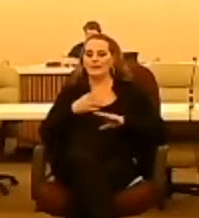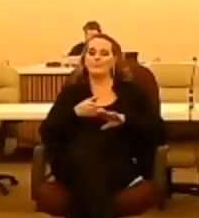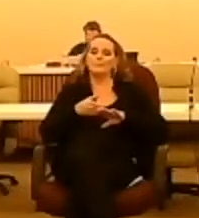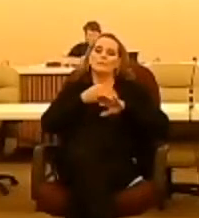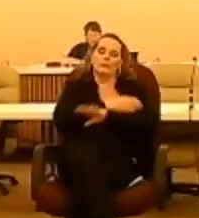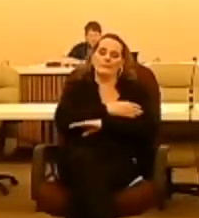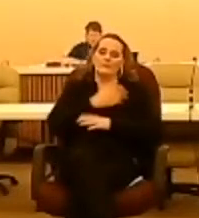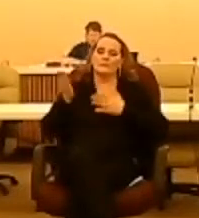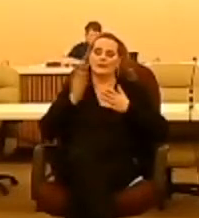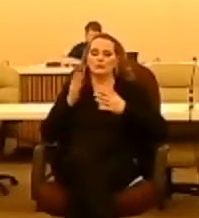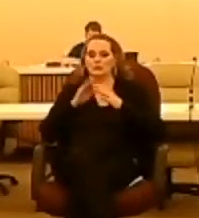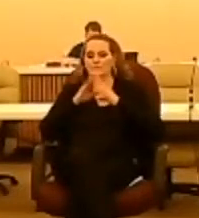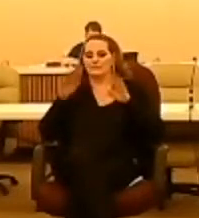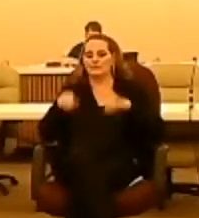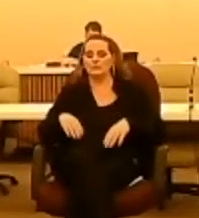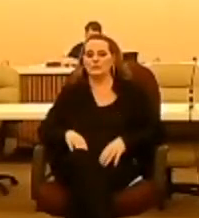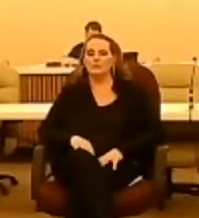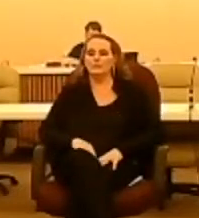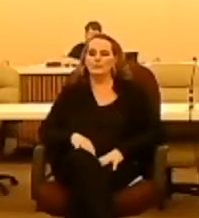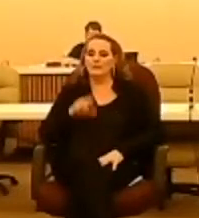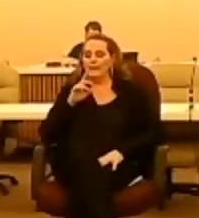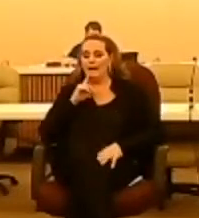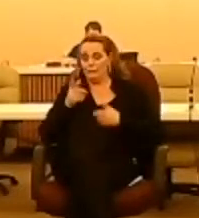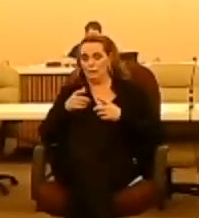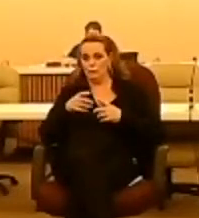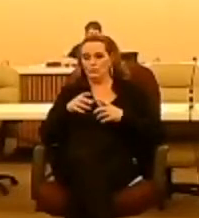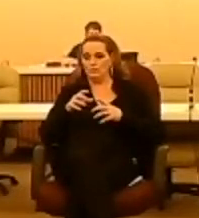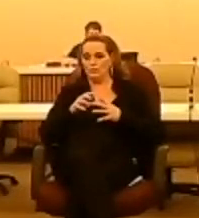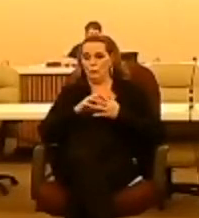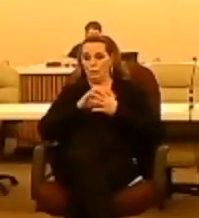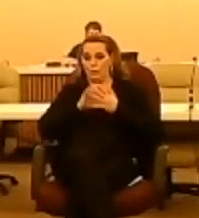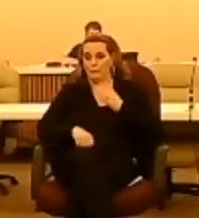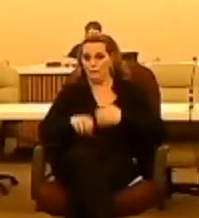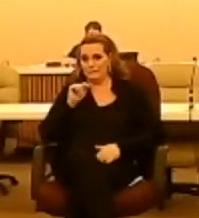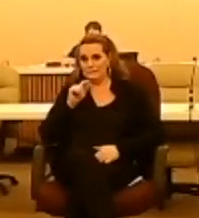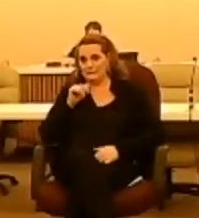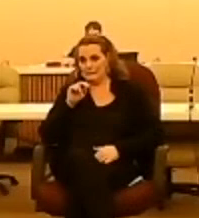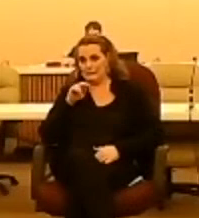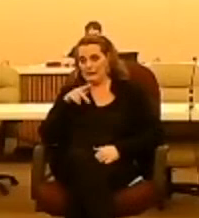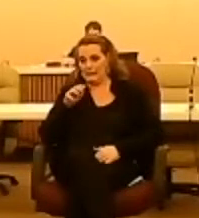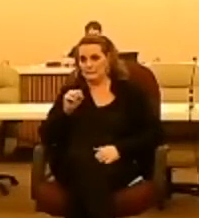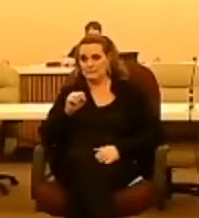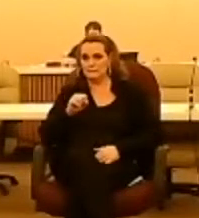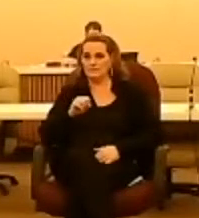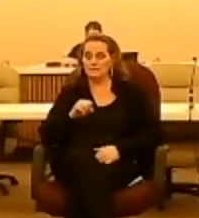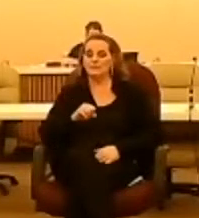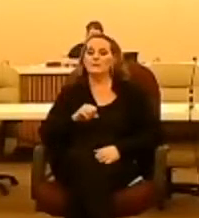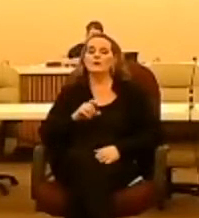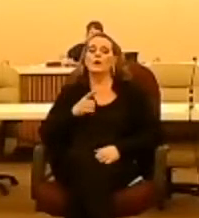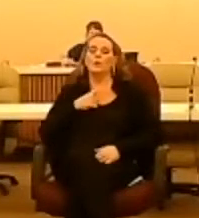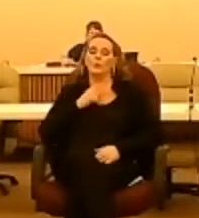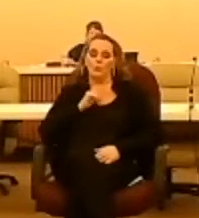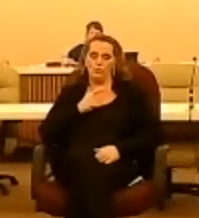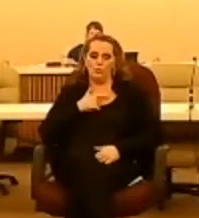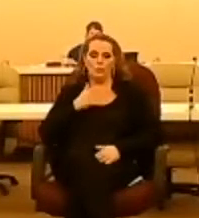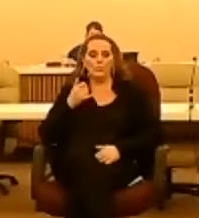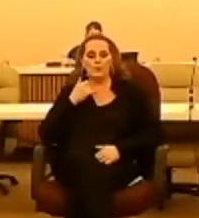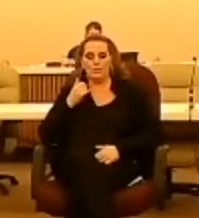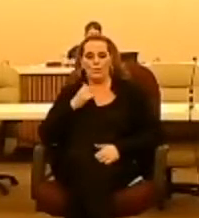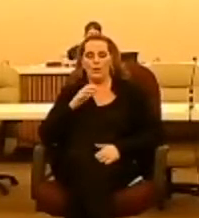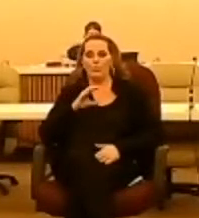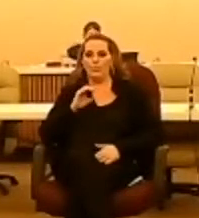station. Have the tanks been removed yet? The tank, we call the company from Pennsylvania. That's White